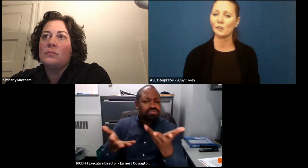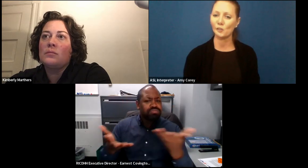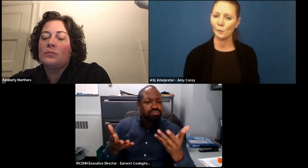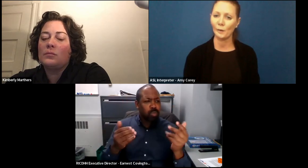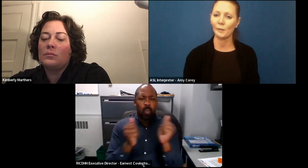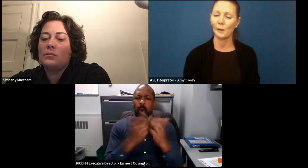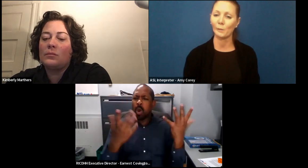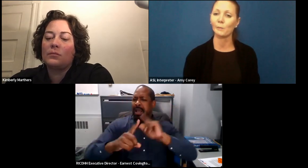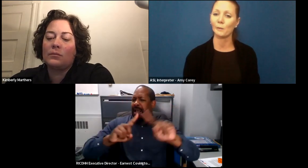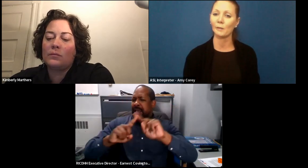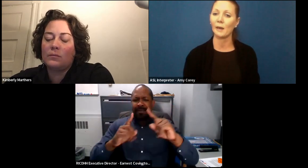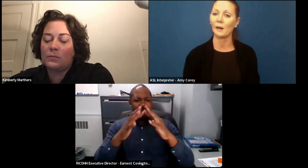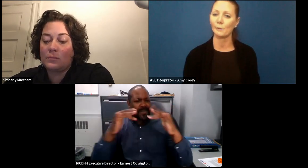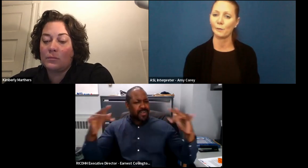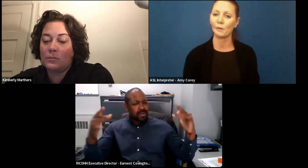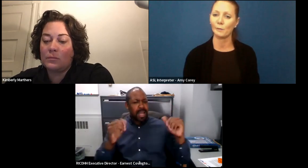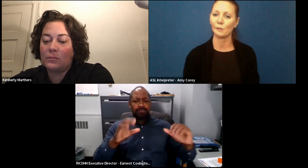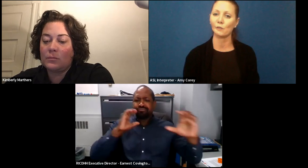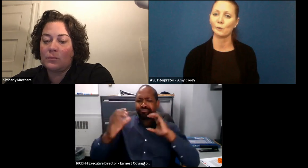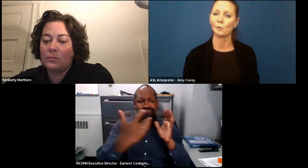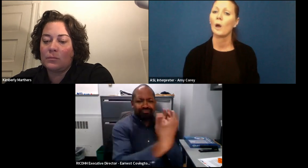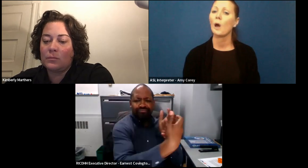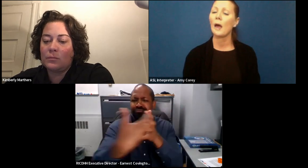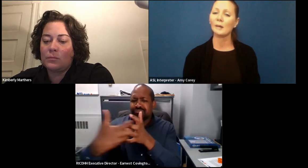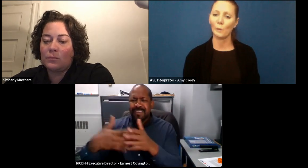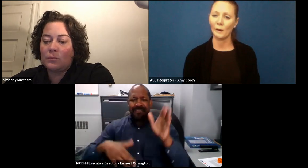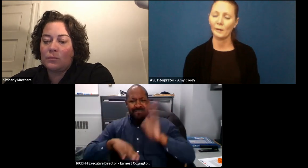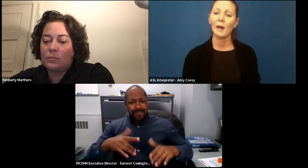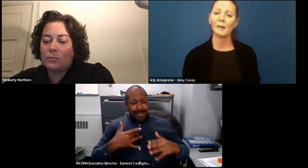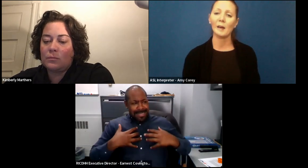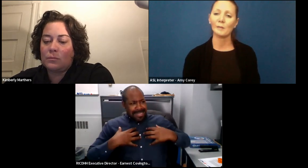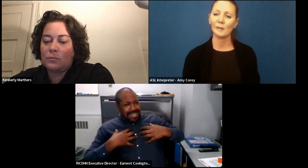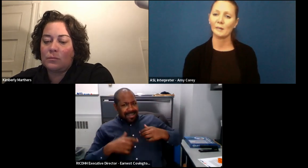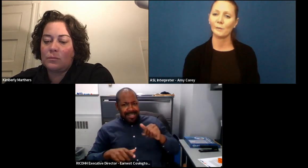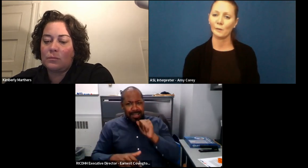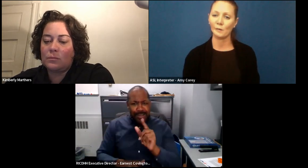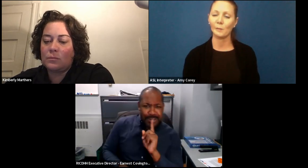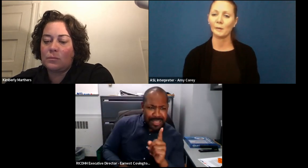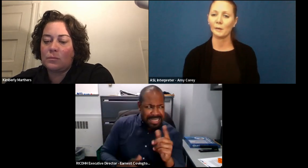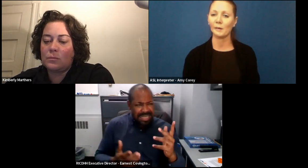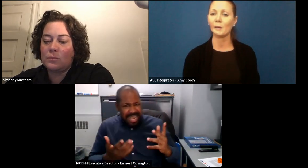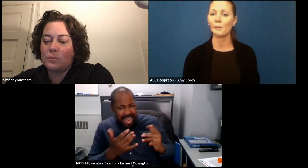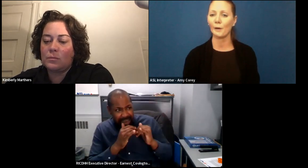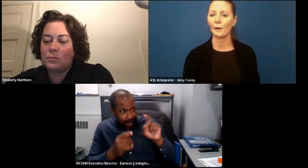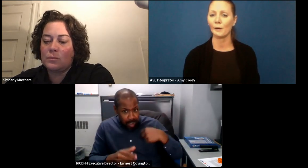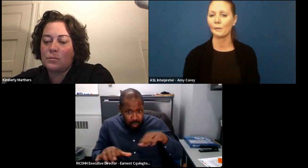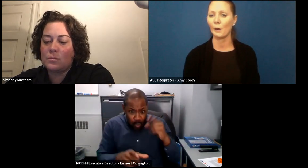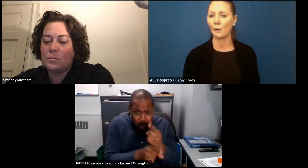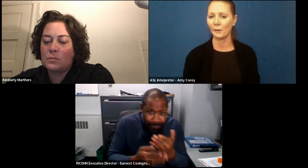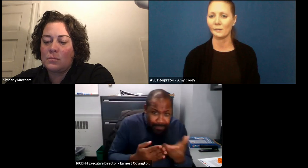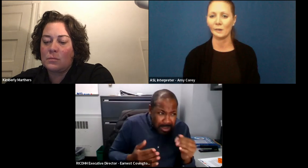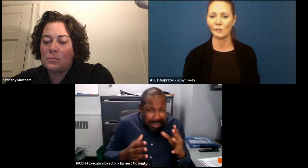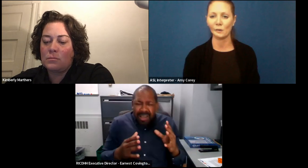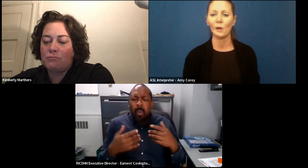on ensuring that we bring that comfort level to anyone and having that diversity be a key part of